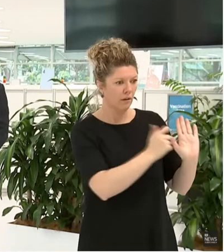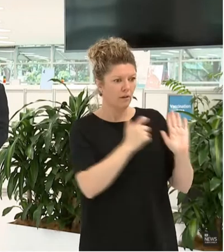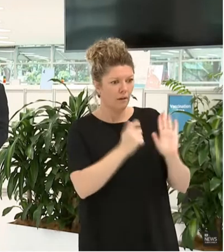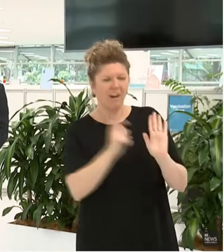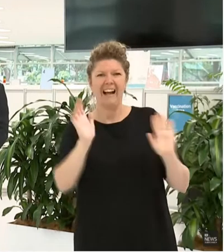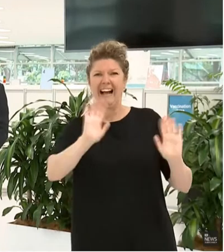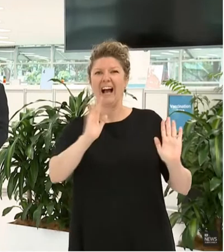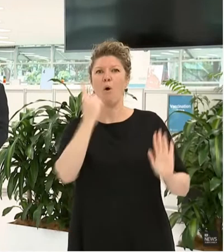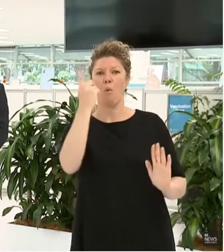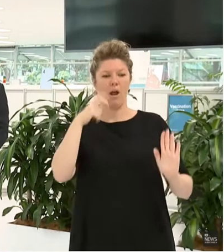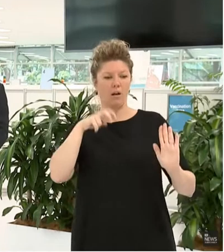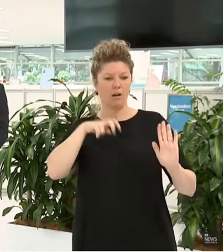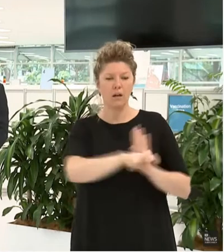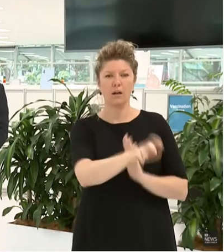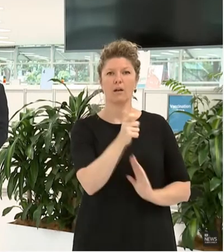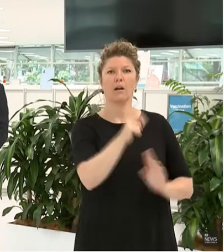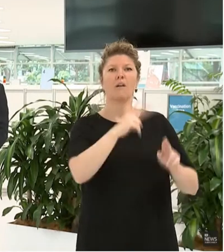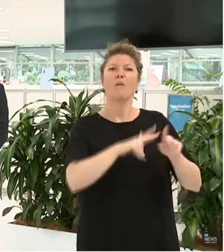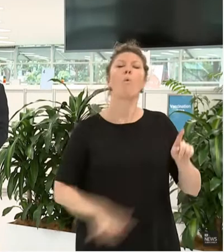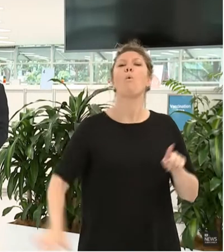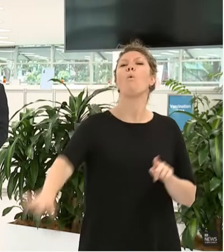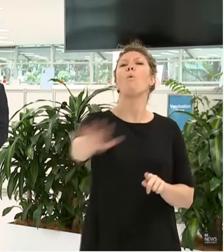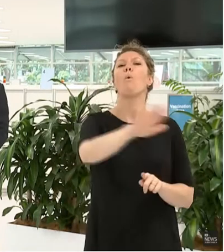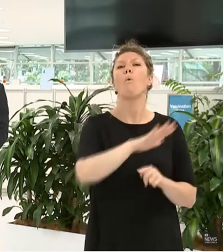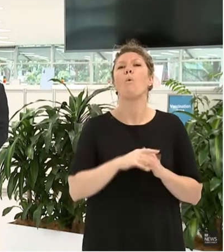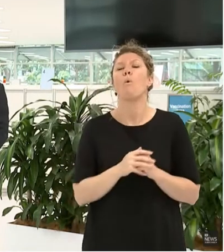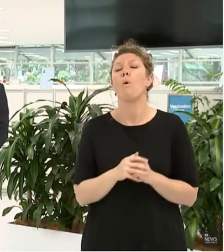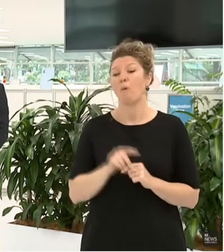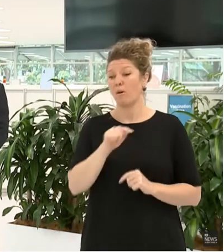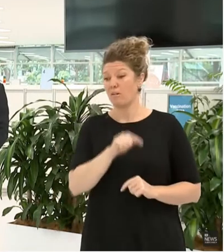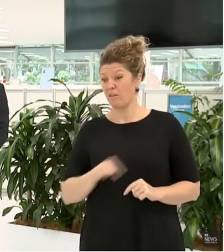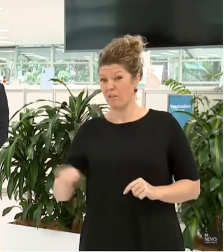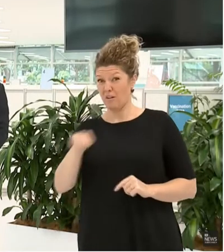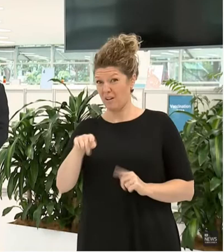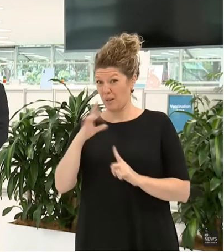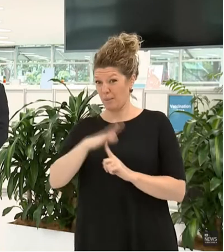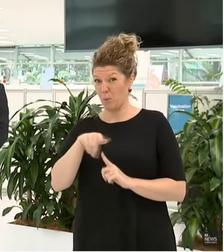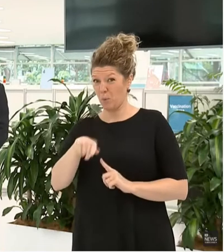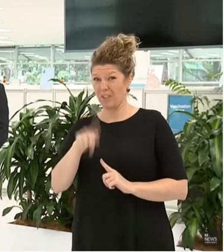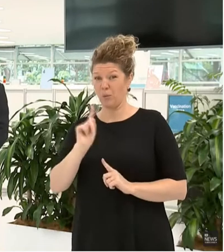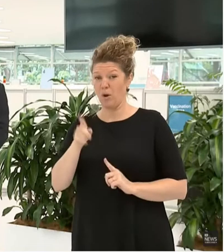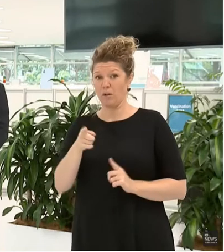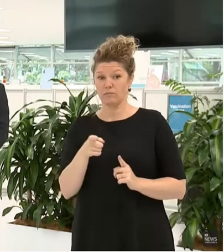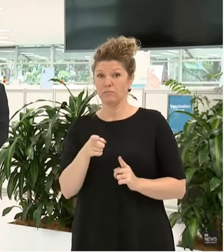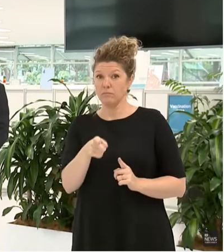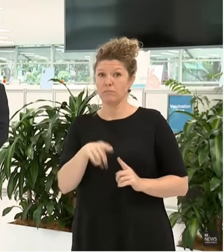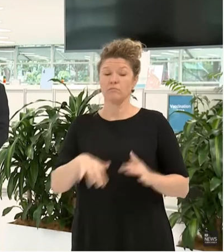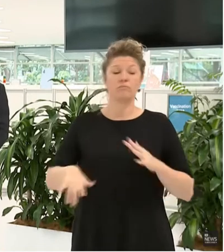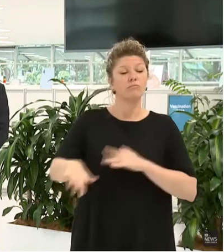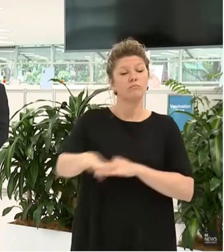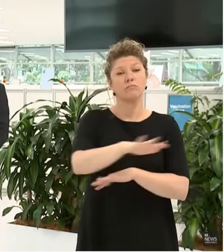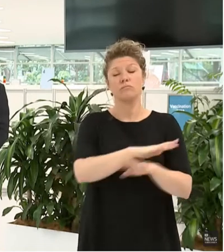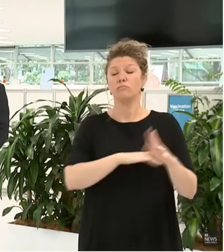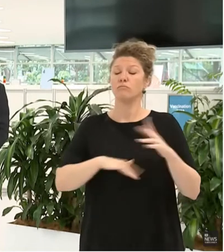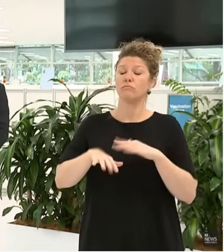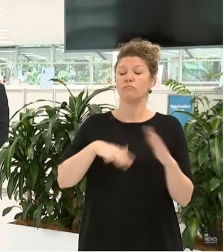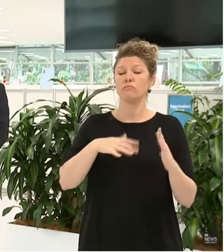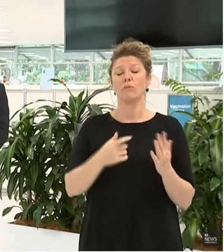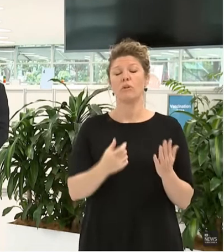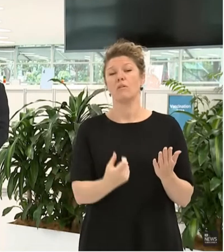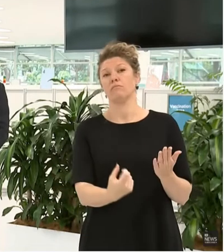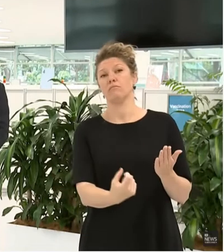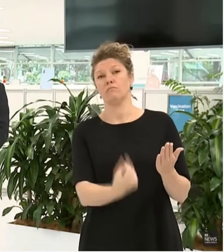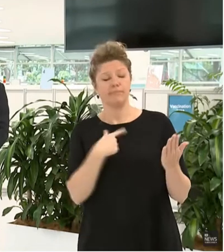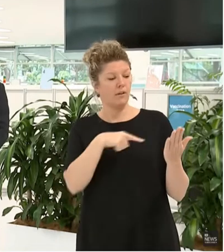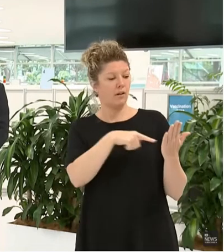New South Wales Health because, as I said, that all links back to testing. When you do receive a notification, that's just for your own personal information that there